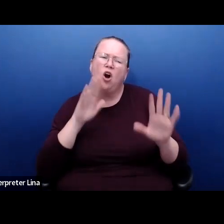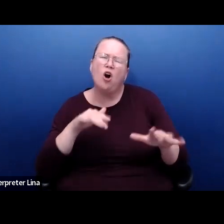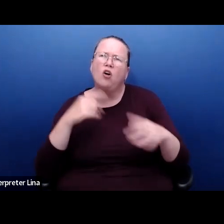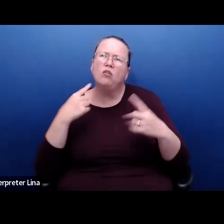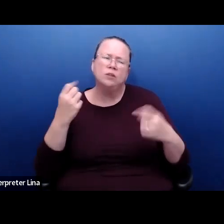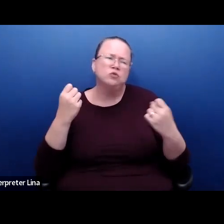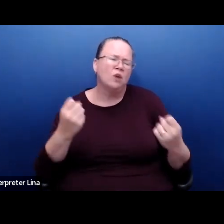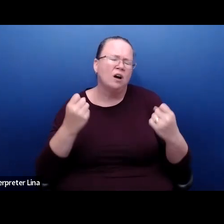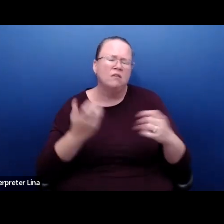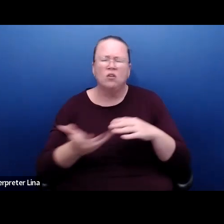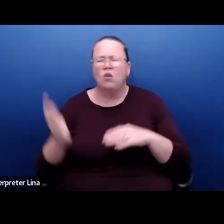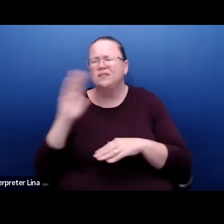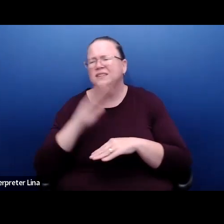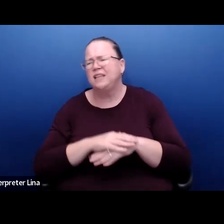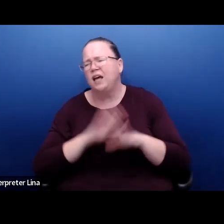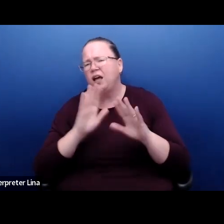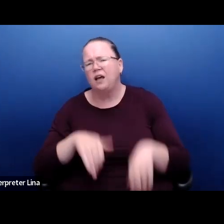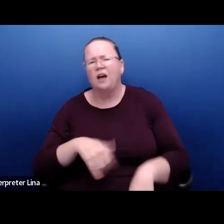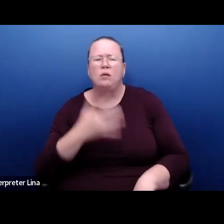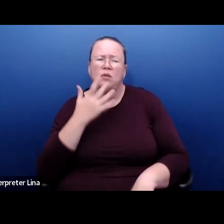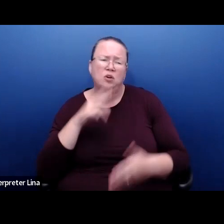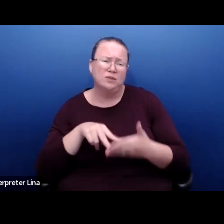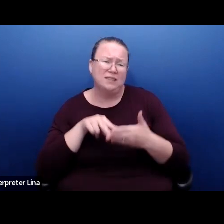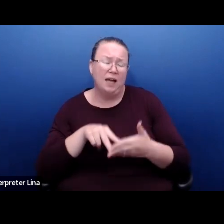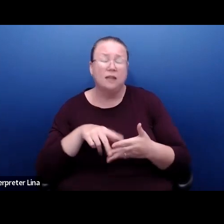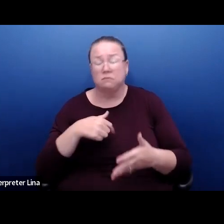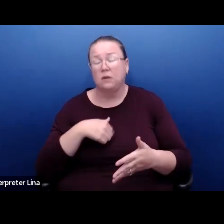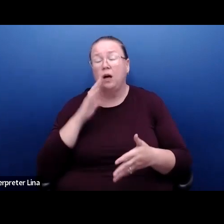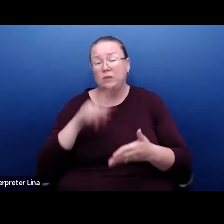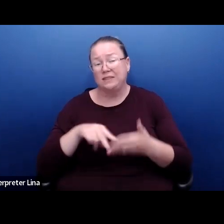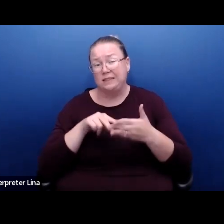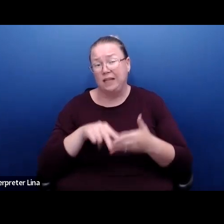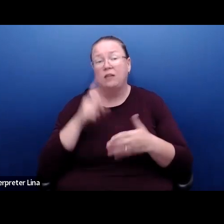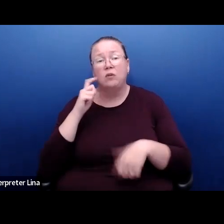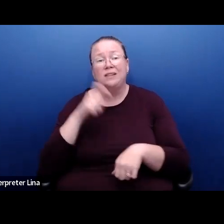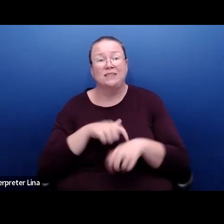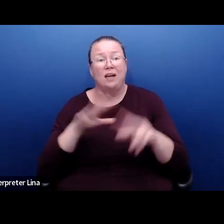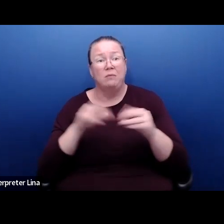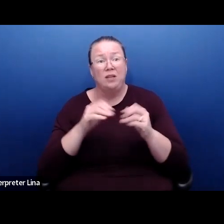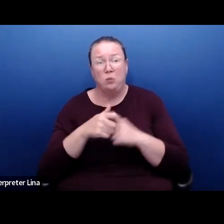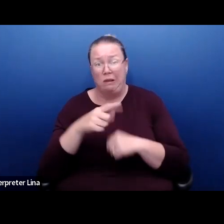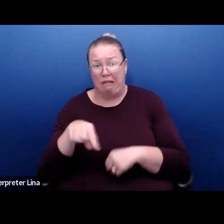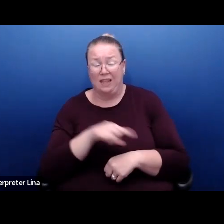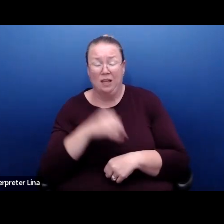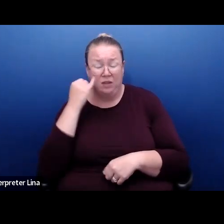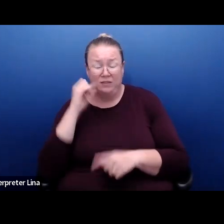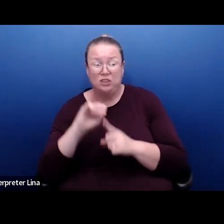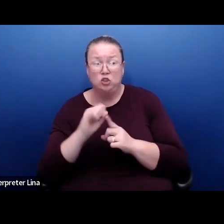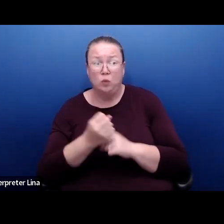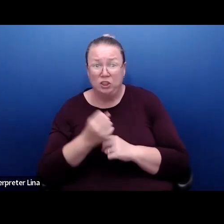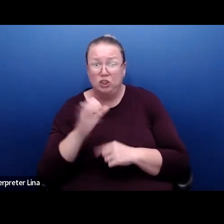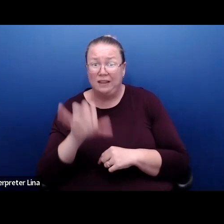all day. I'd really like to stand. So I stand for the time that I'm meeting with them if it's a situation that